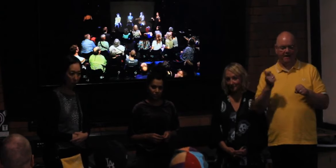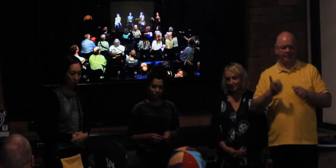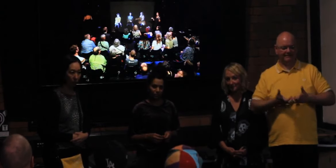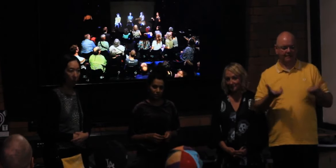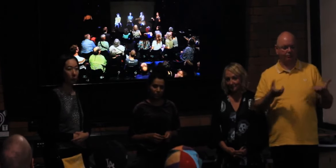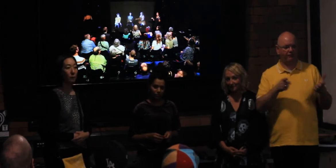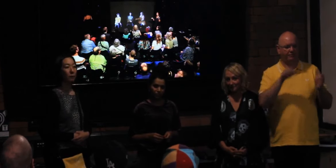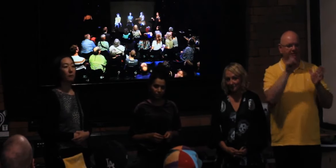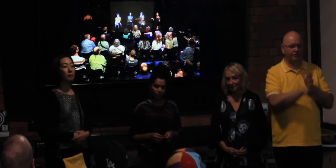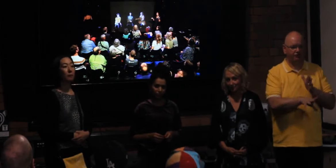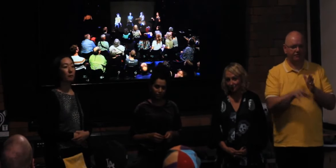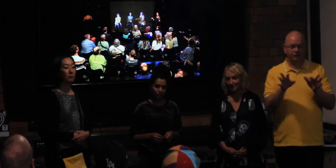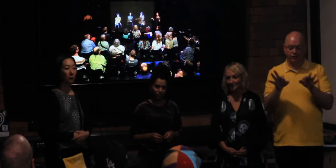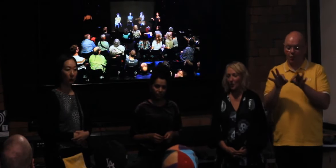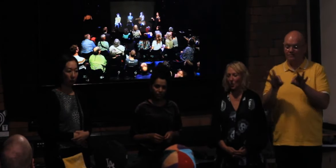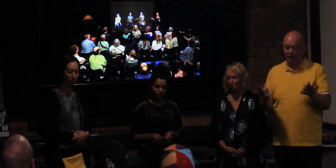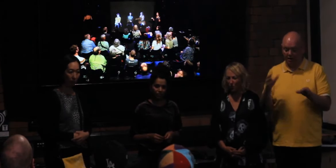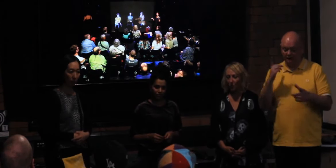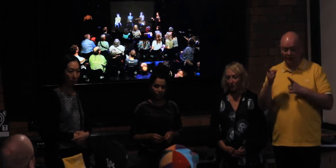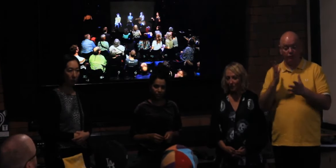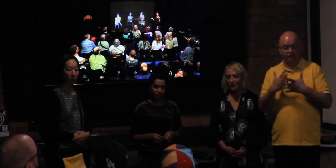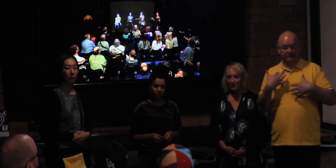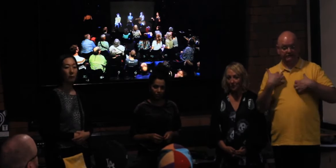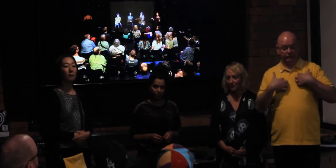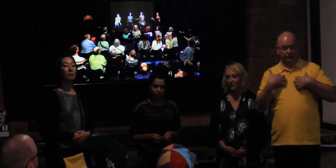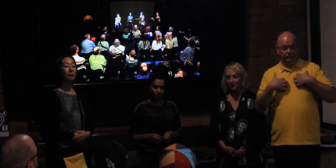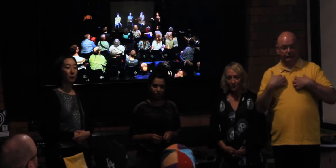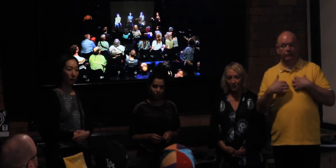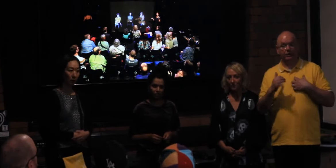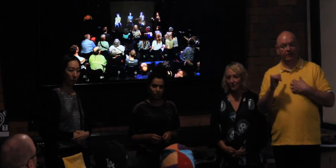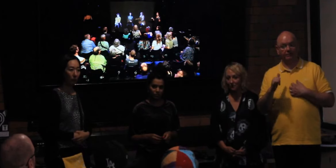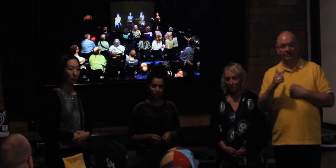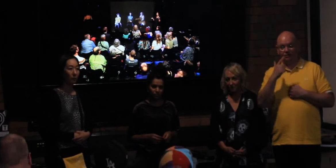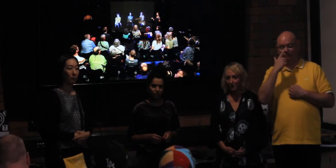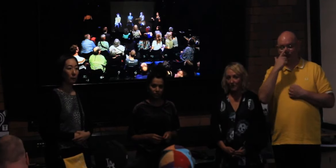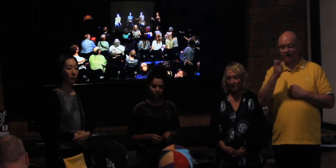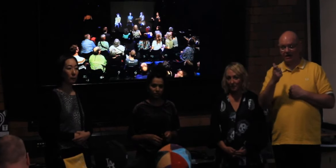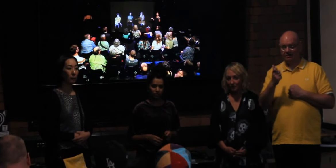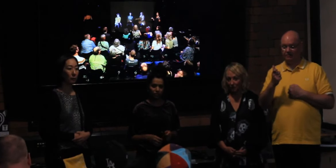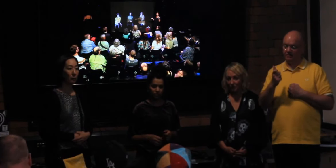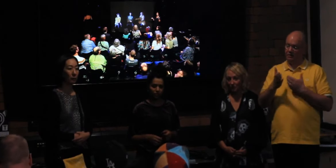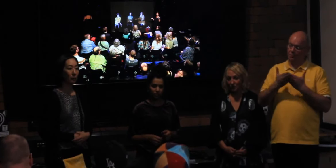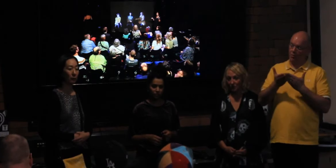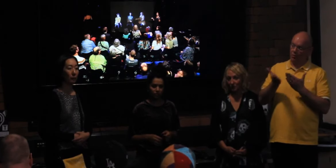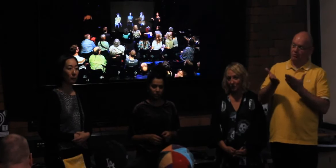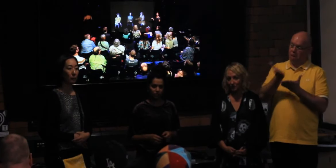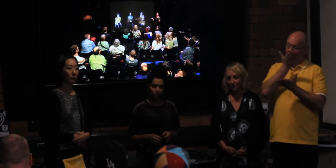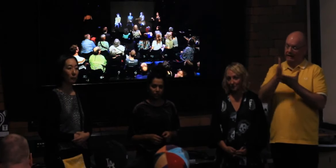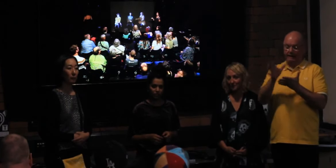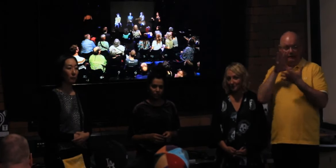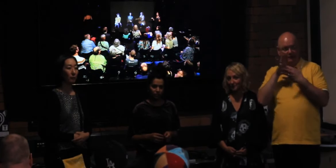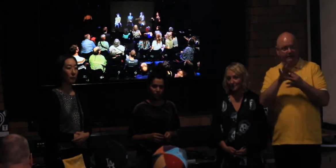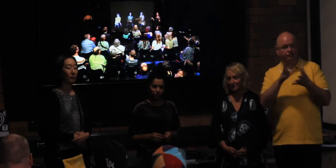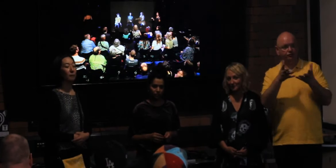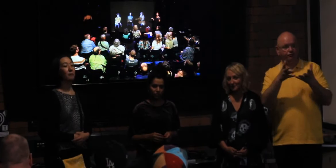So silence for me was something I was really interested in, how that could be more explicitly play into a communal